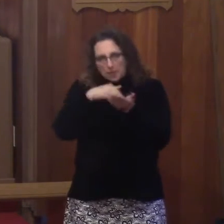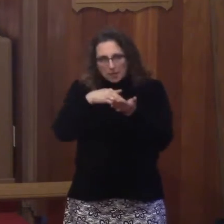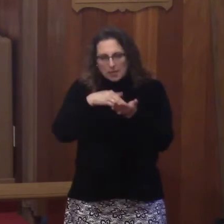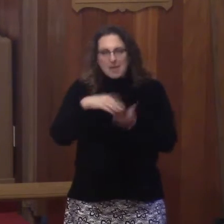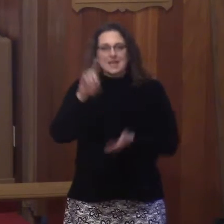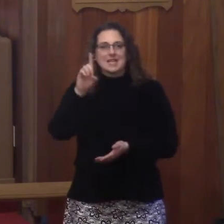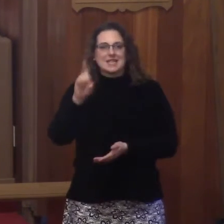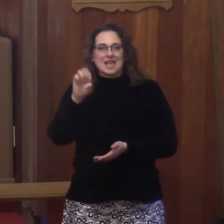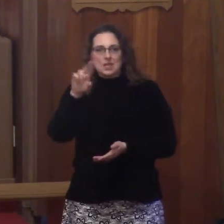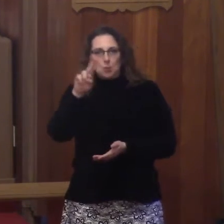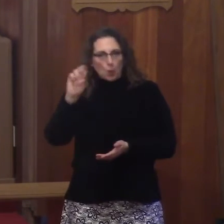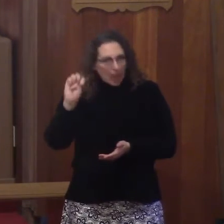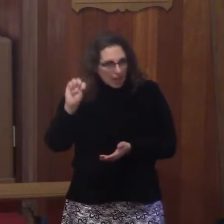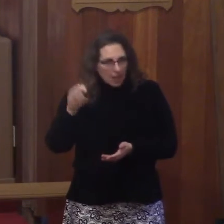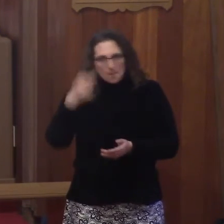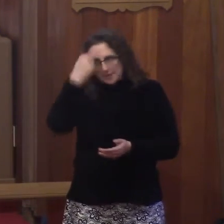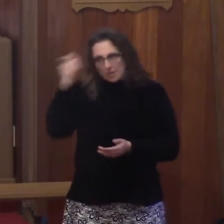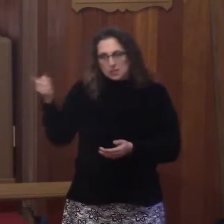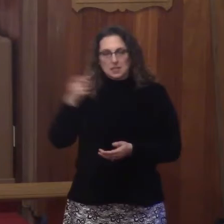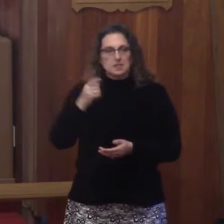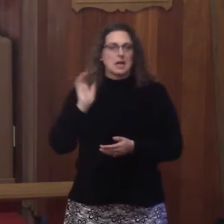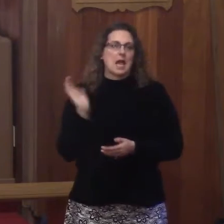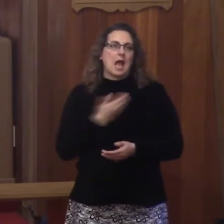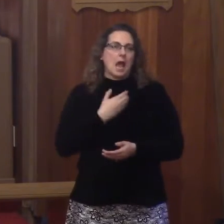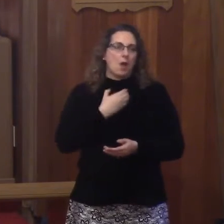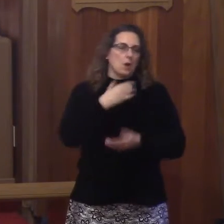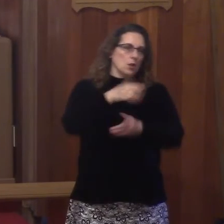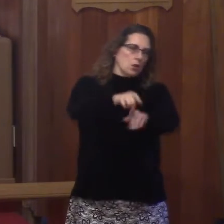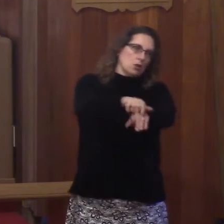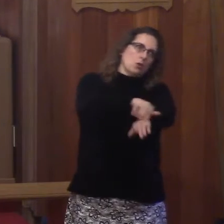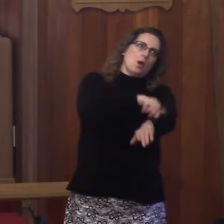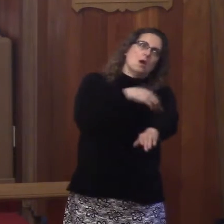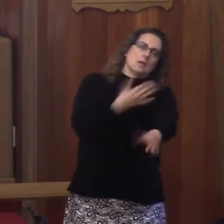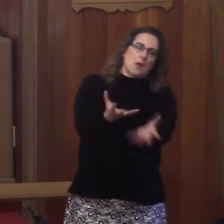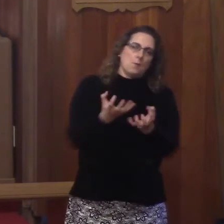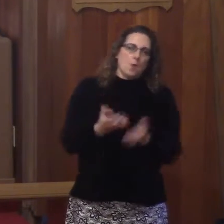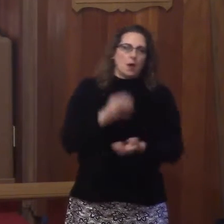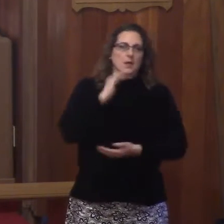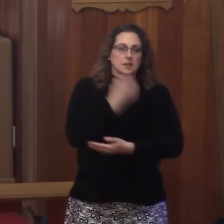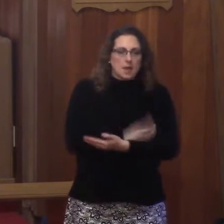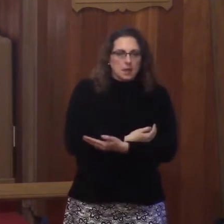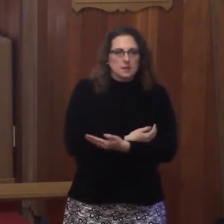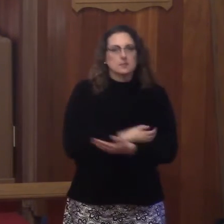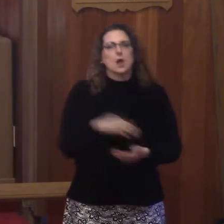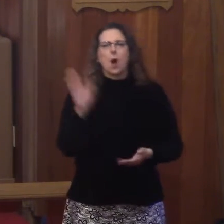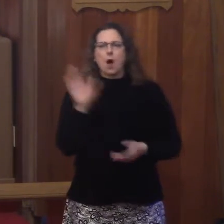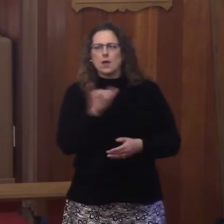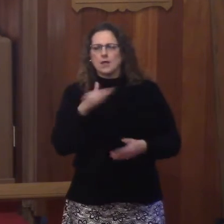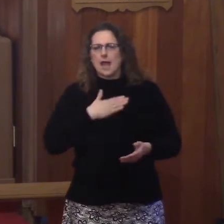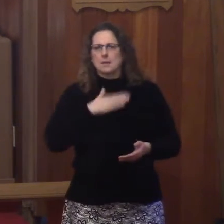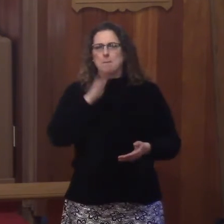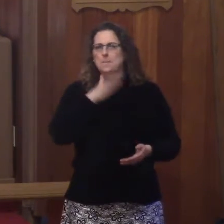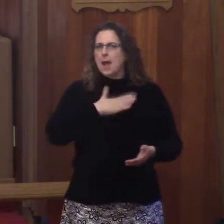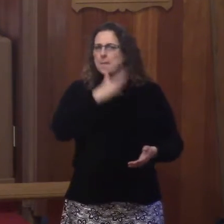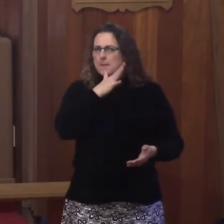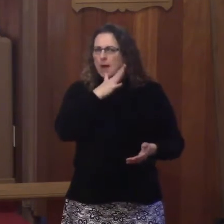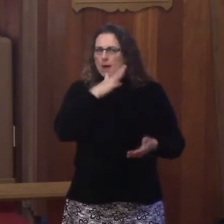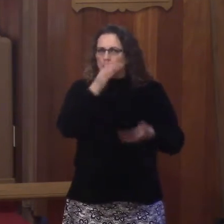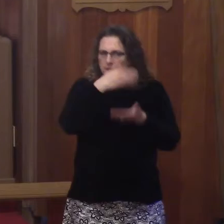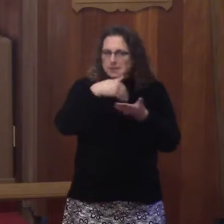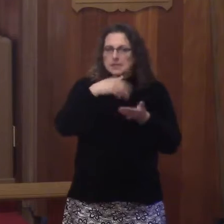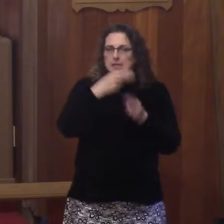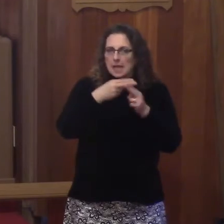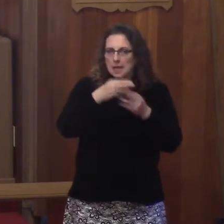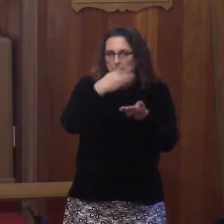-desired daughter. And then Sue Ann, after my mother. Names mean something. Think of